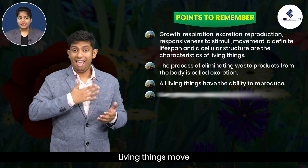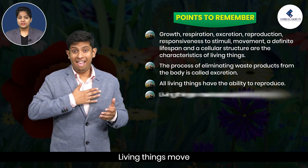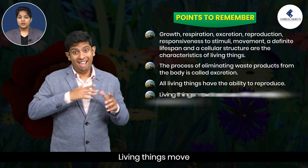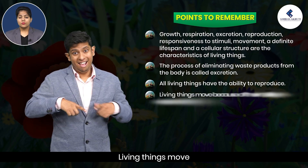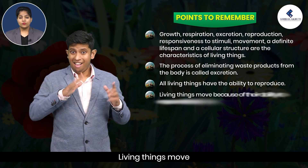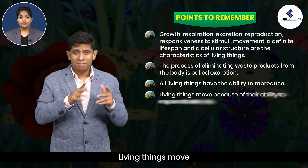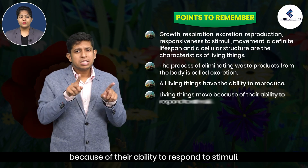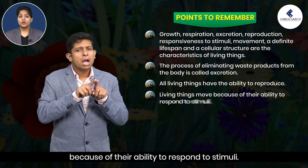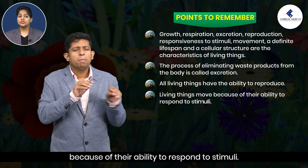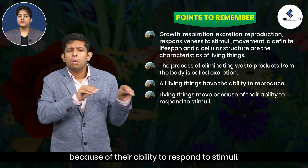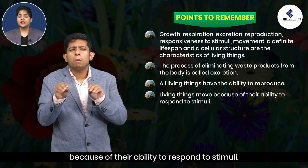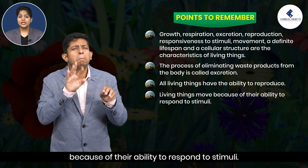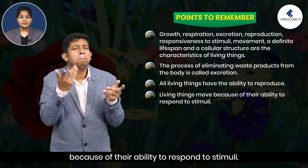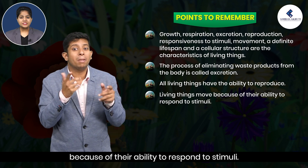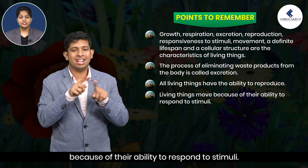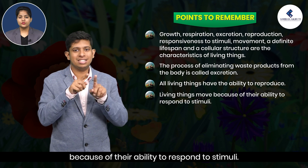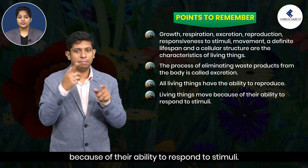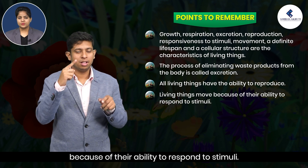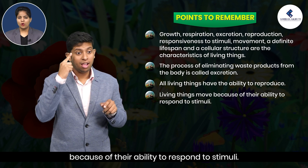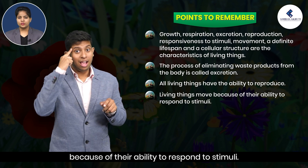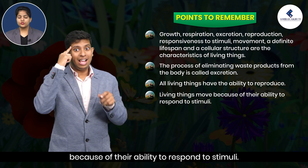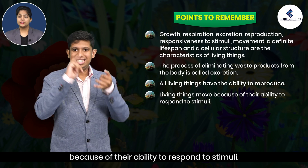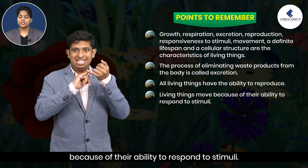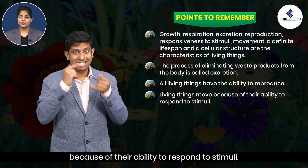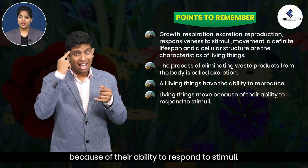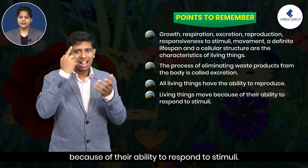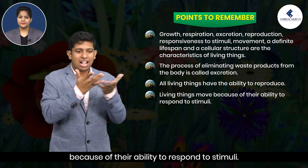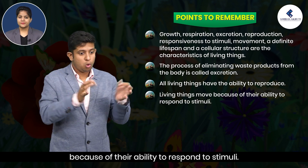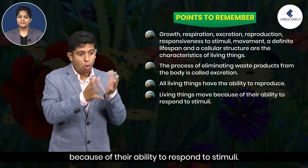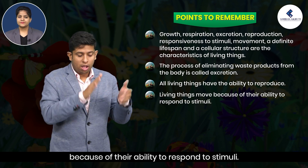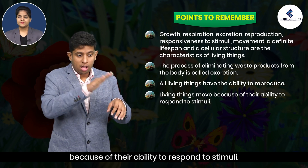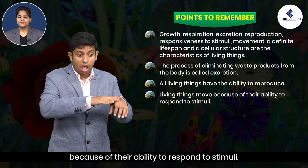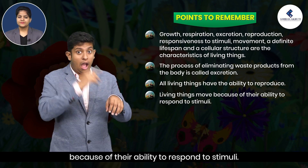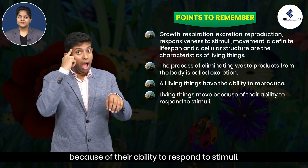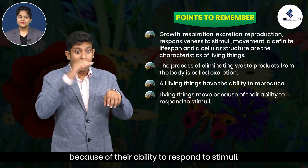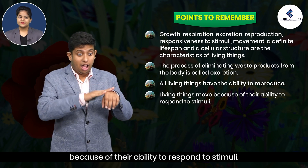Living things move because of their ability to respond to stimuli.